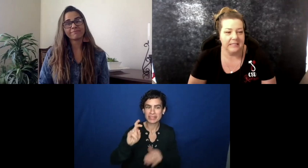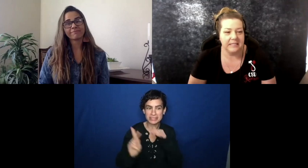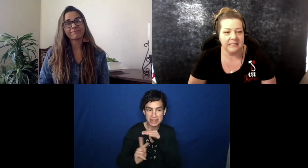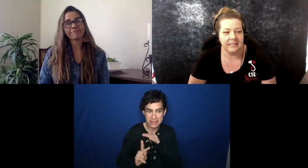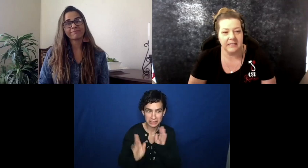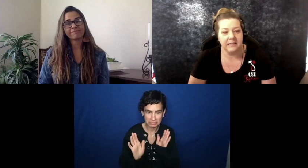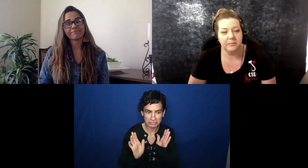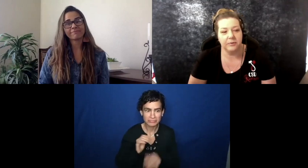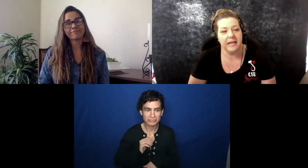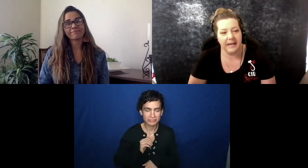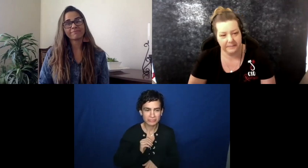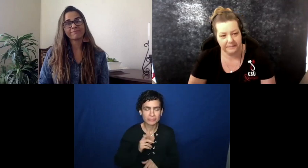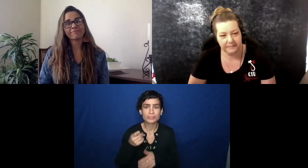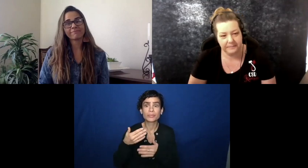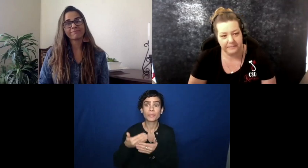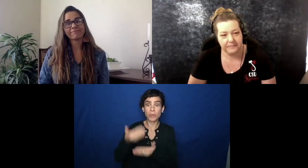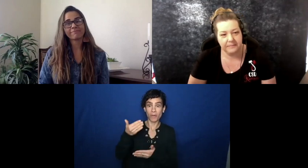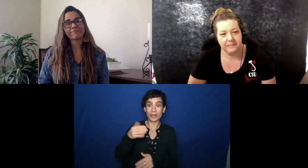in ECE in pre-K.